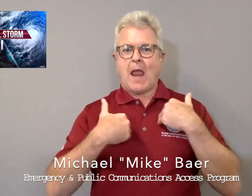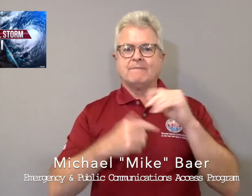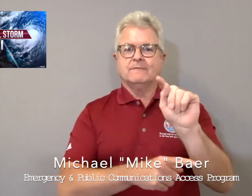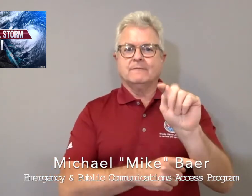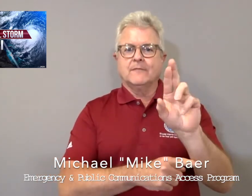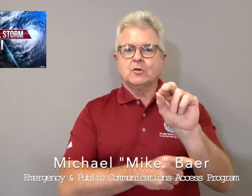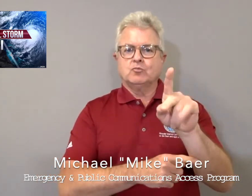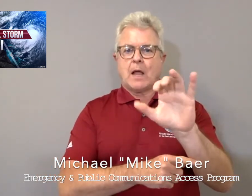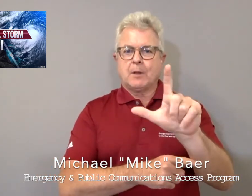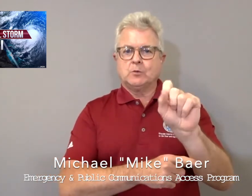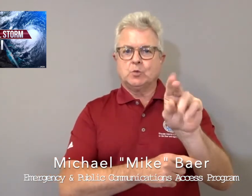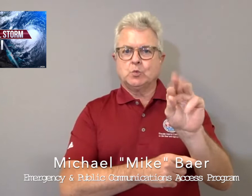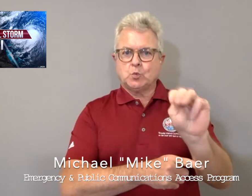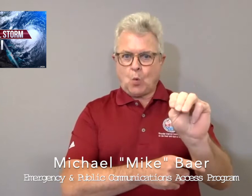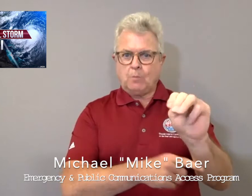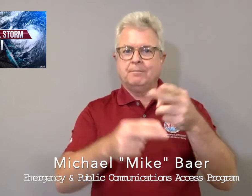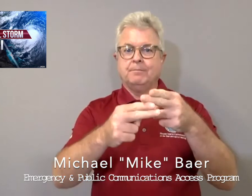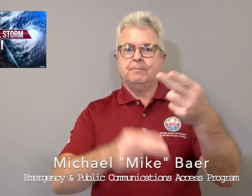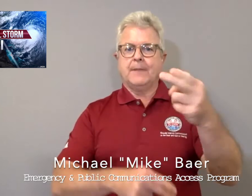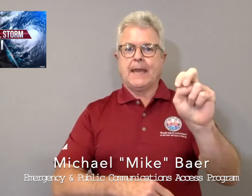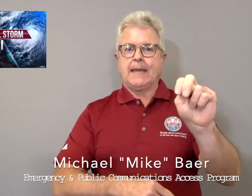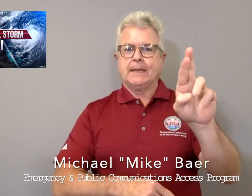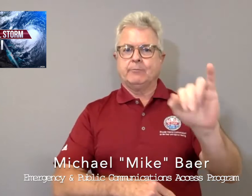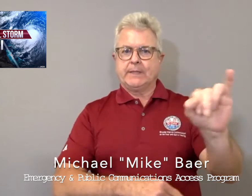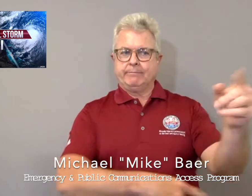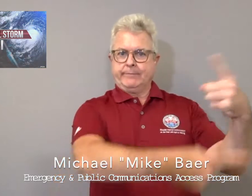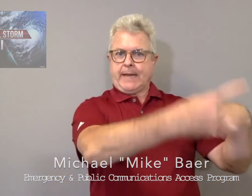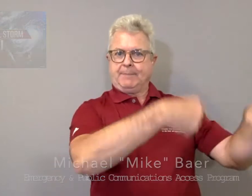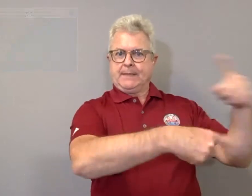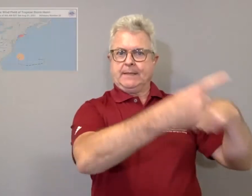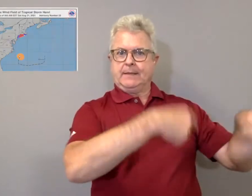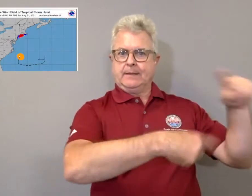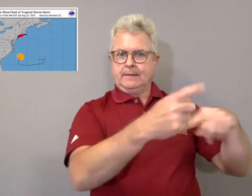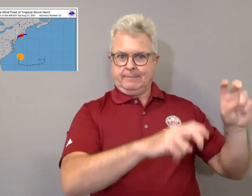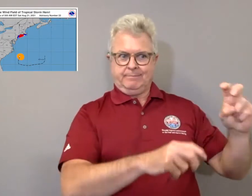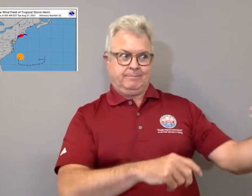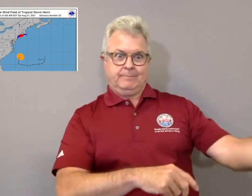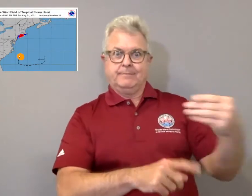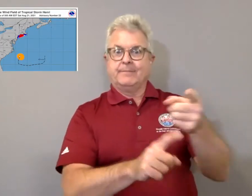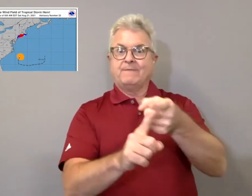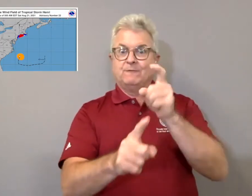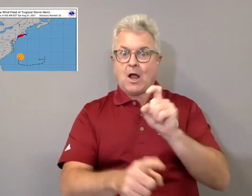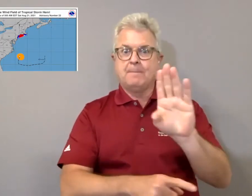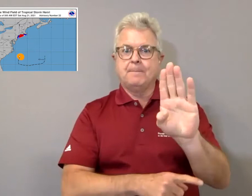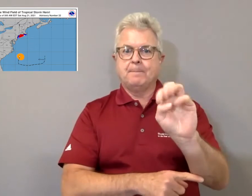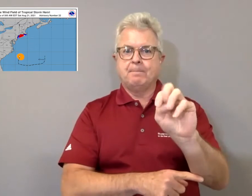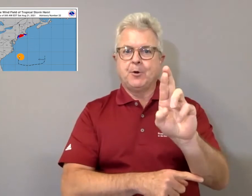on. It's possible that we will have Tropical Storm Henri coming our way. It's coming